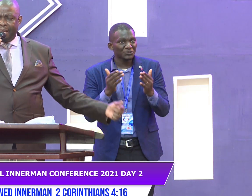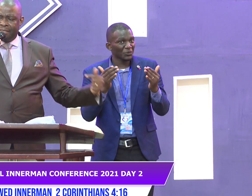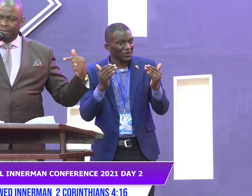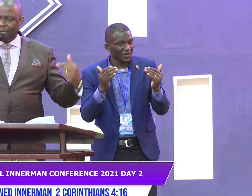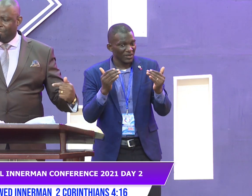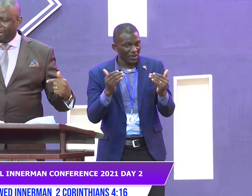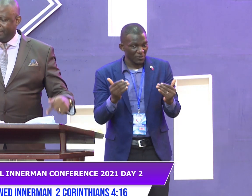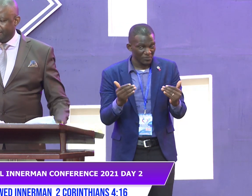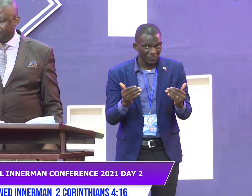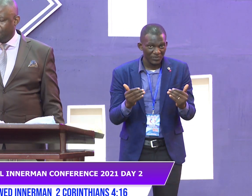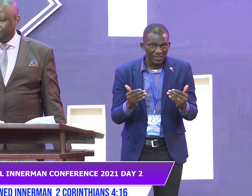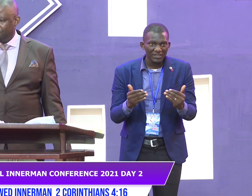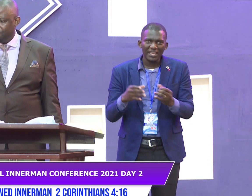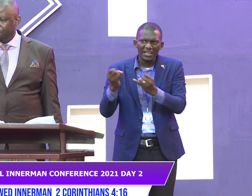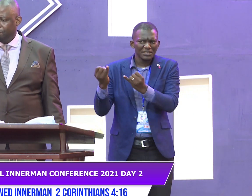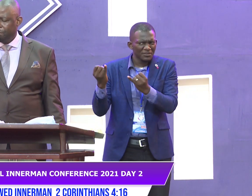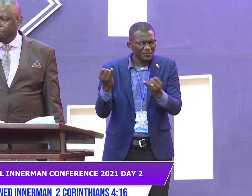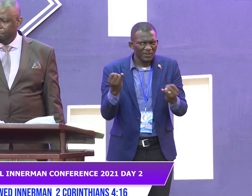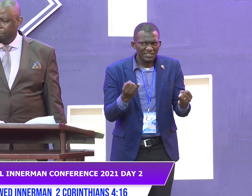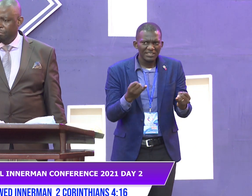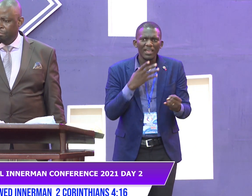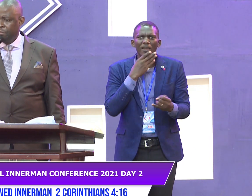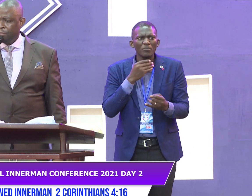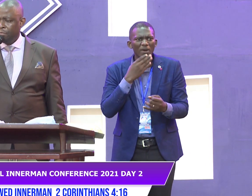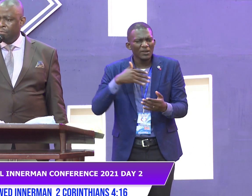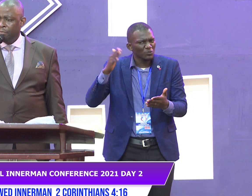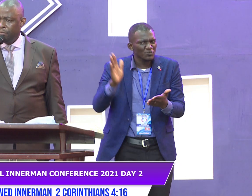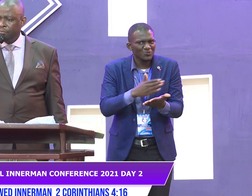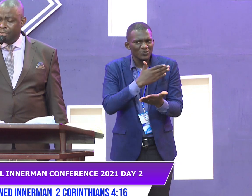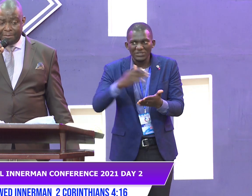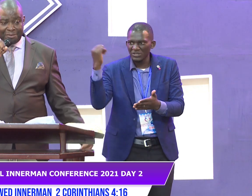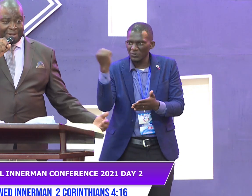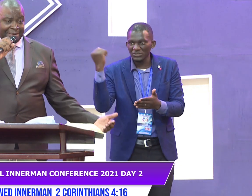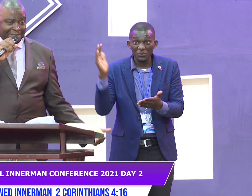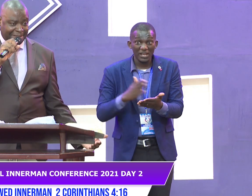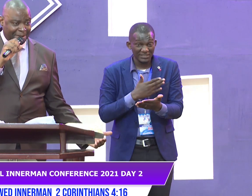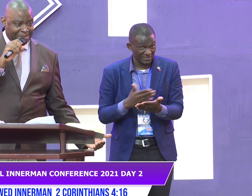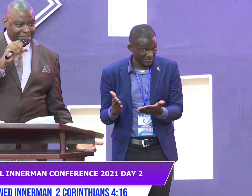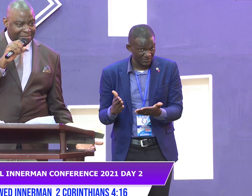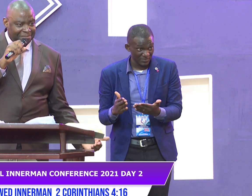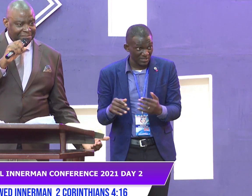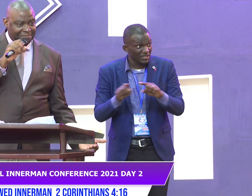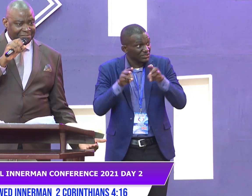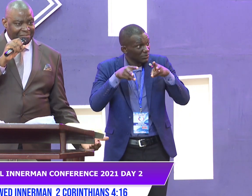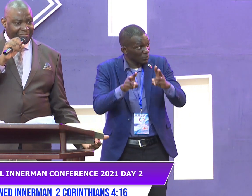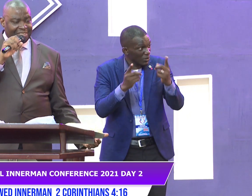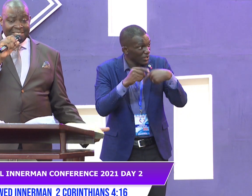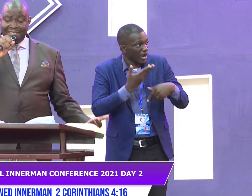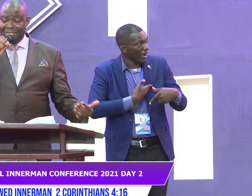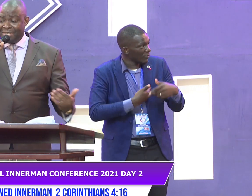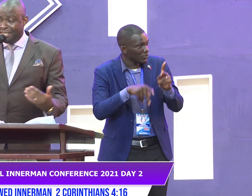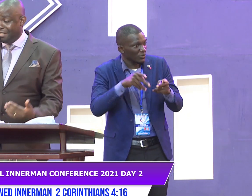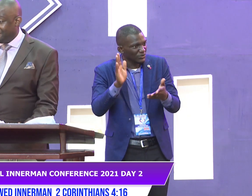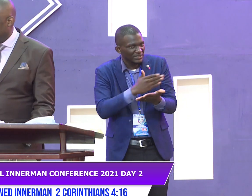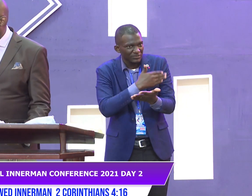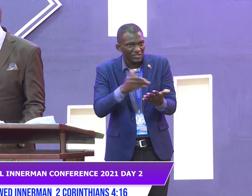Bali bayise gospel artist. They had called a gospel artist. Ngabe tubaniriza wano. Just as we welcomed them